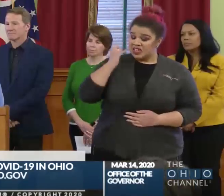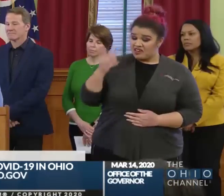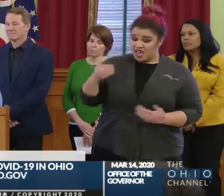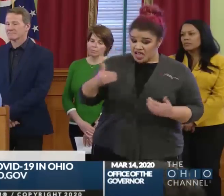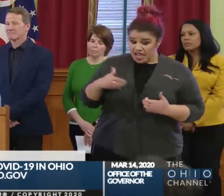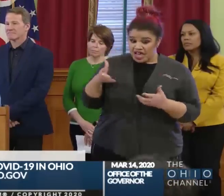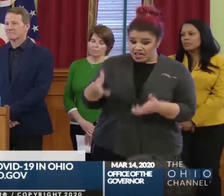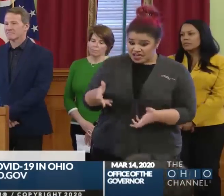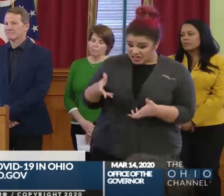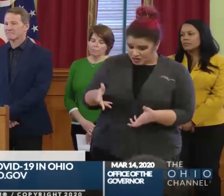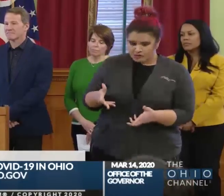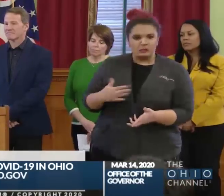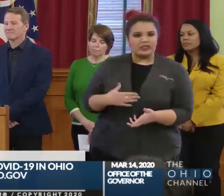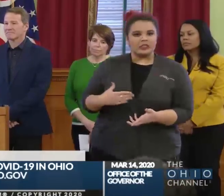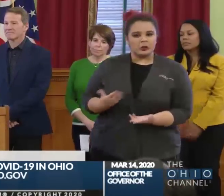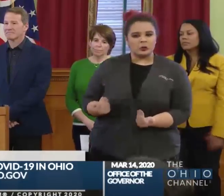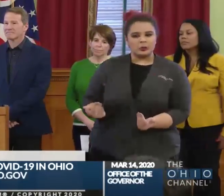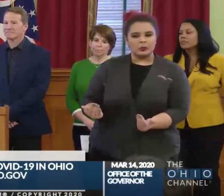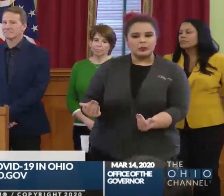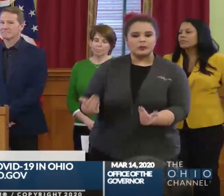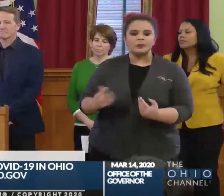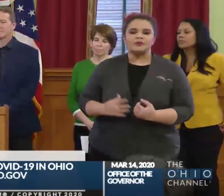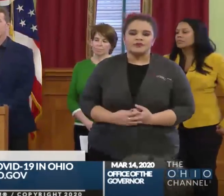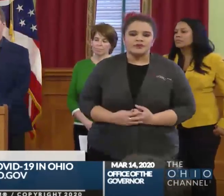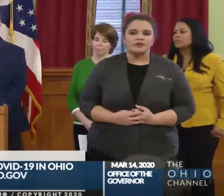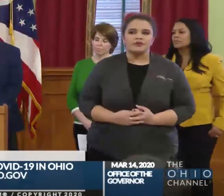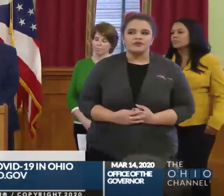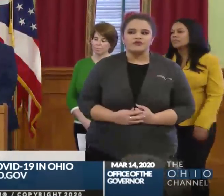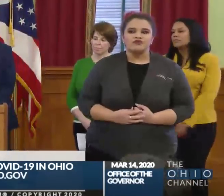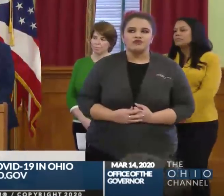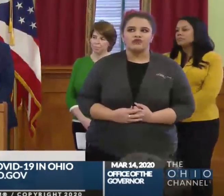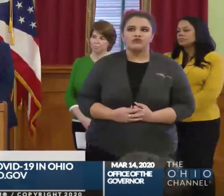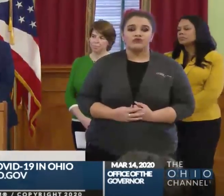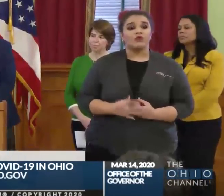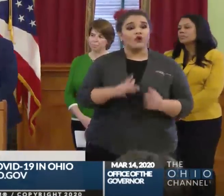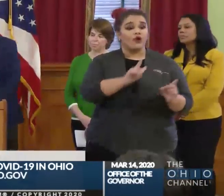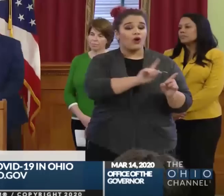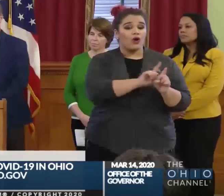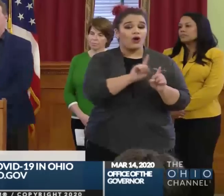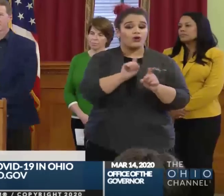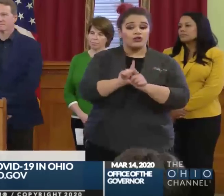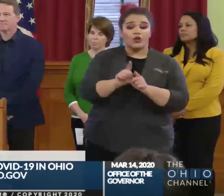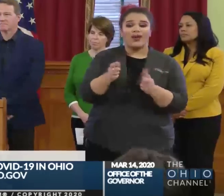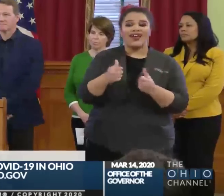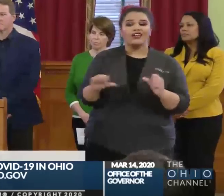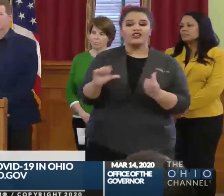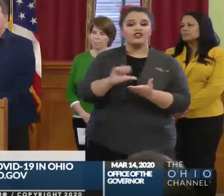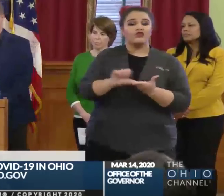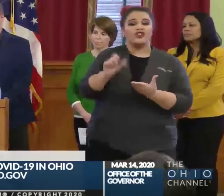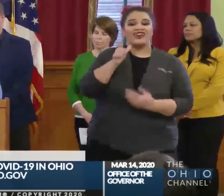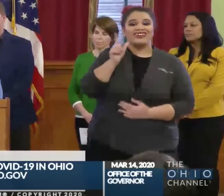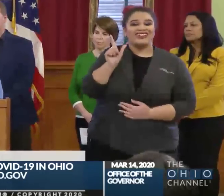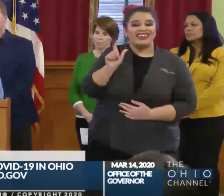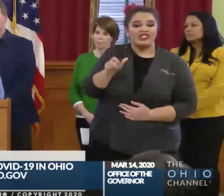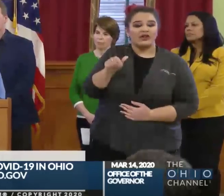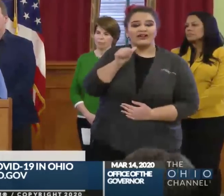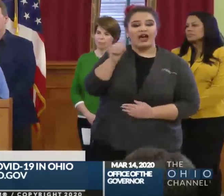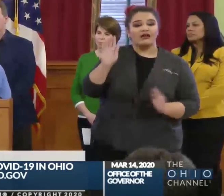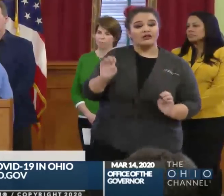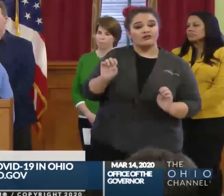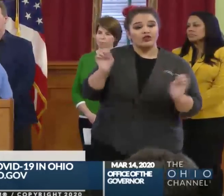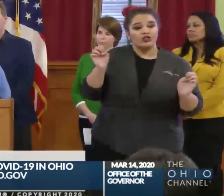them in. We would also ask them to forego the elective surgery, and so both of these things